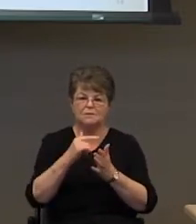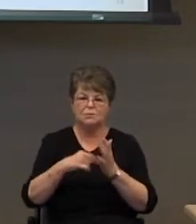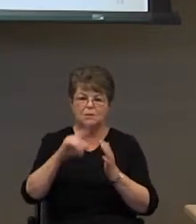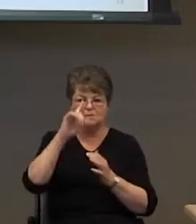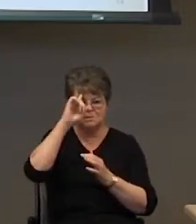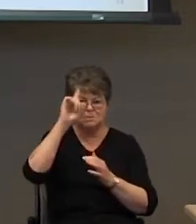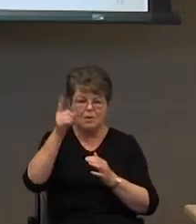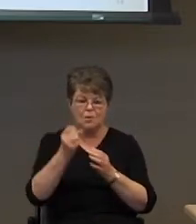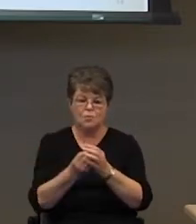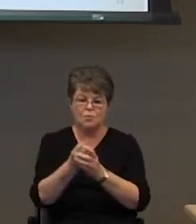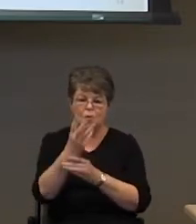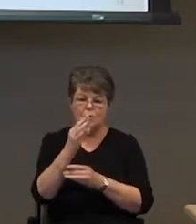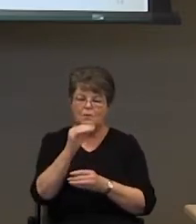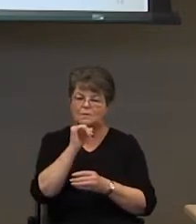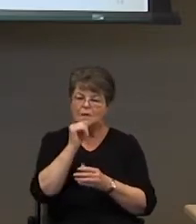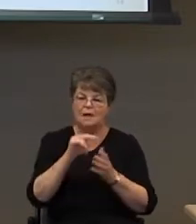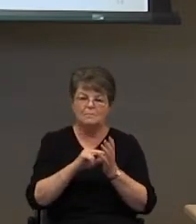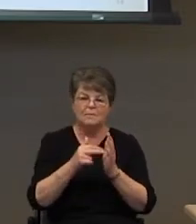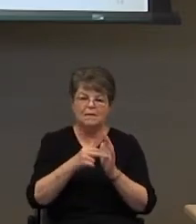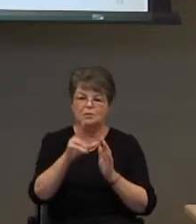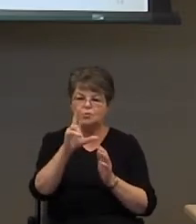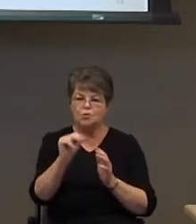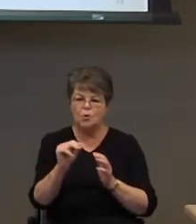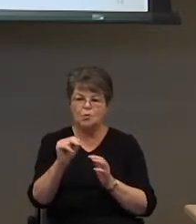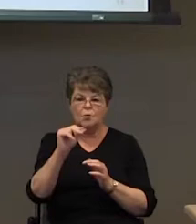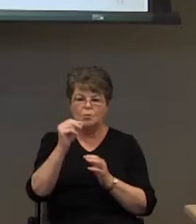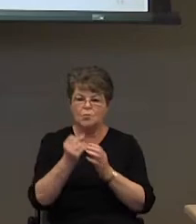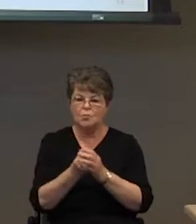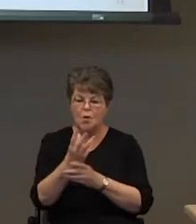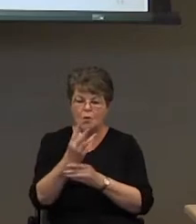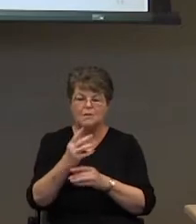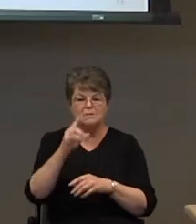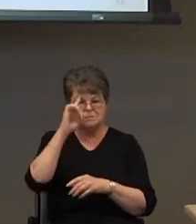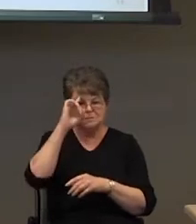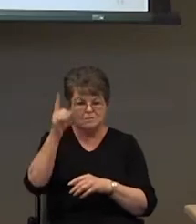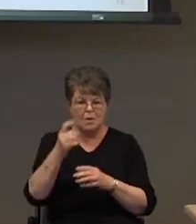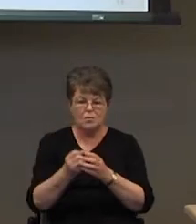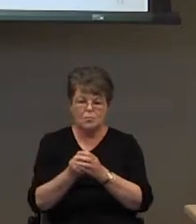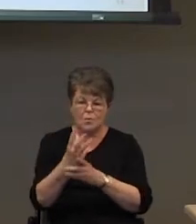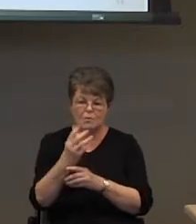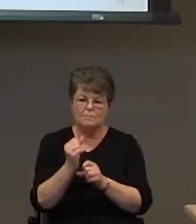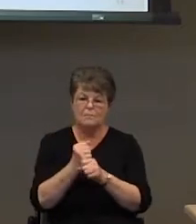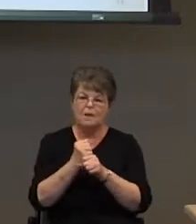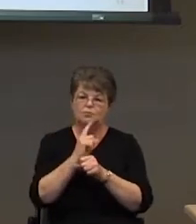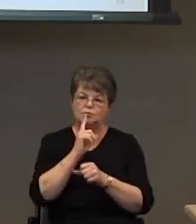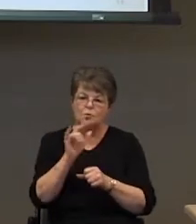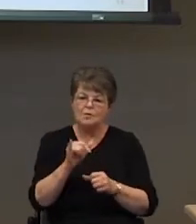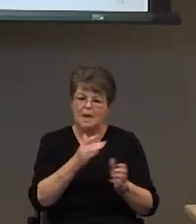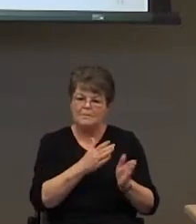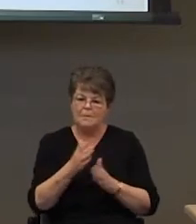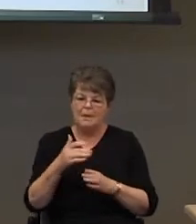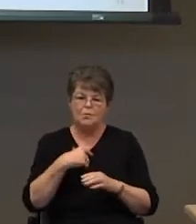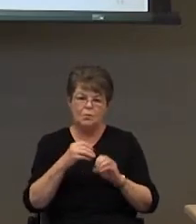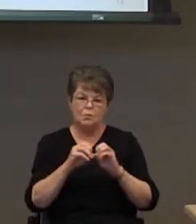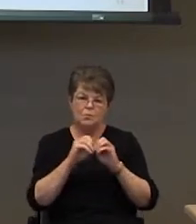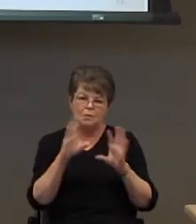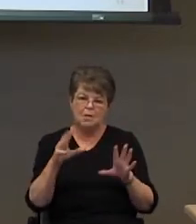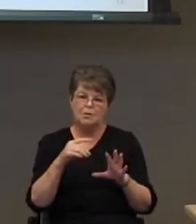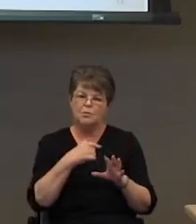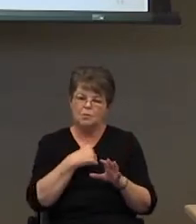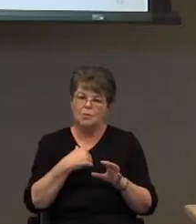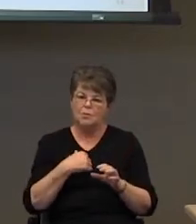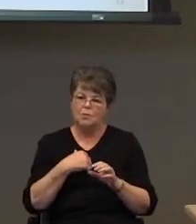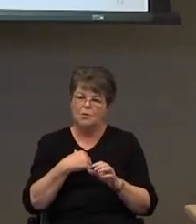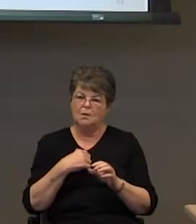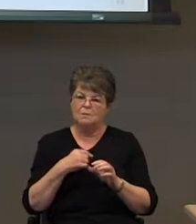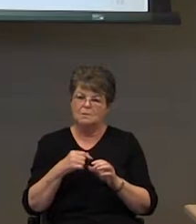smart growth is. It's not no growth, it's not unbridled growth, it's smart growth. And we want to make sure that in this plan, we're clear, we espouse